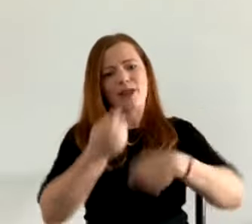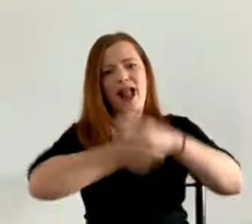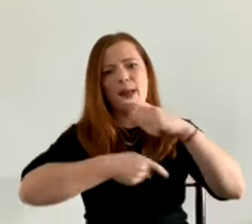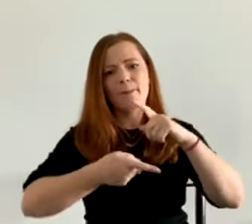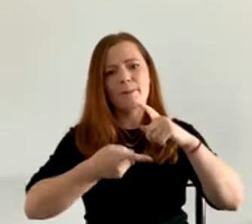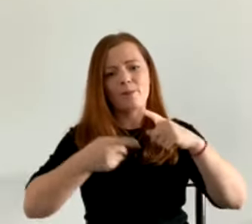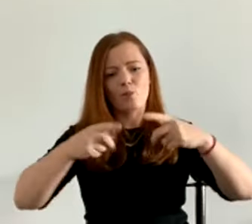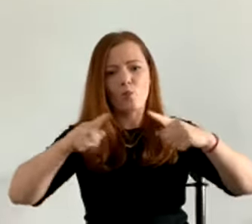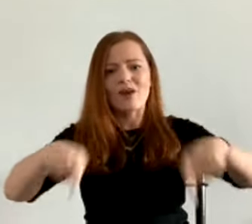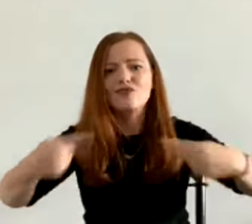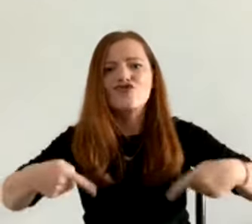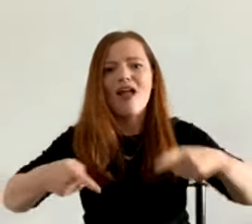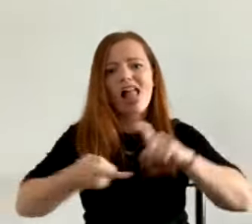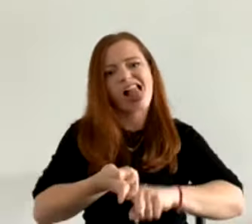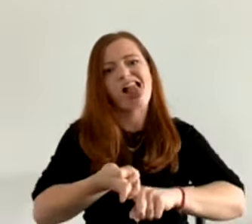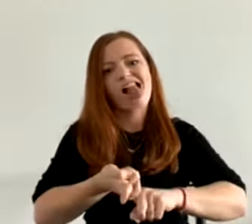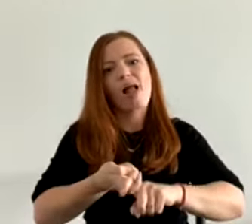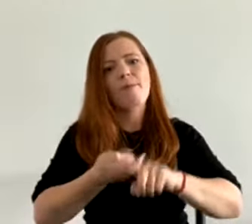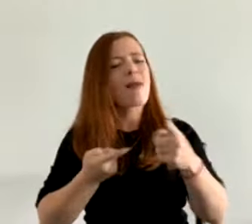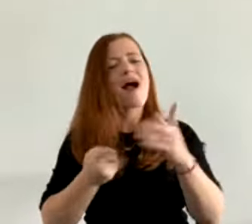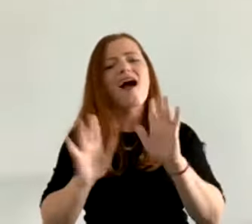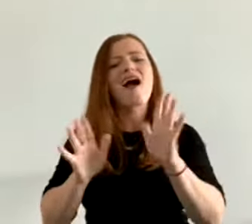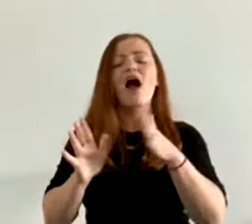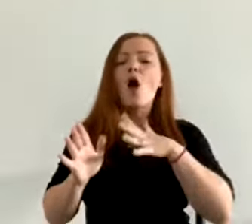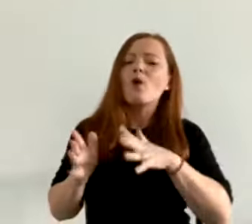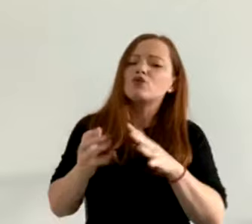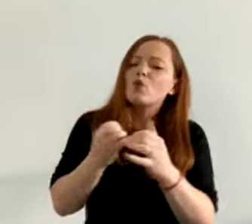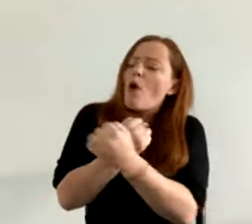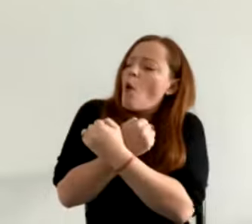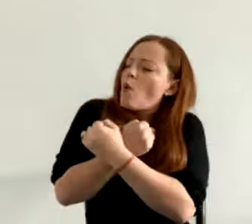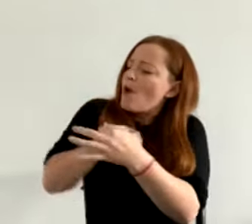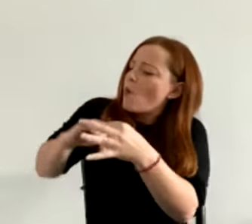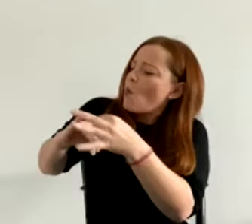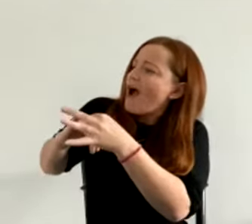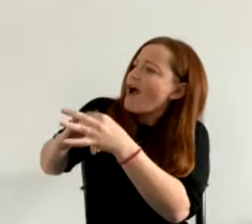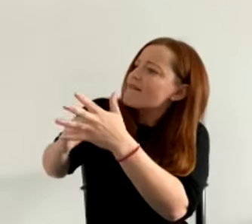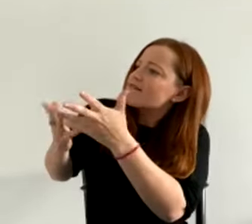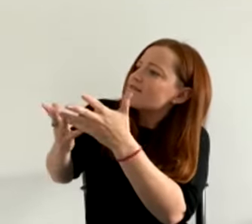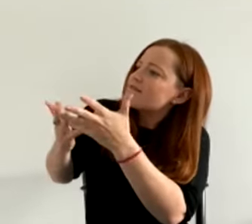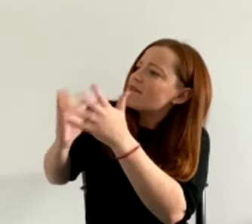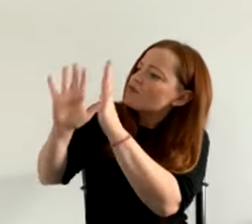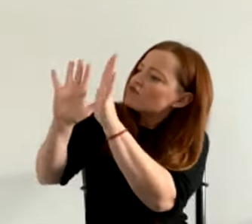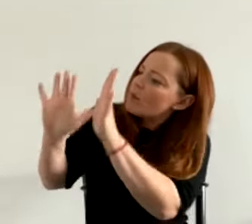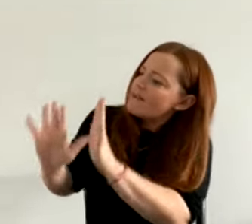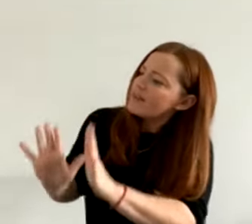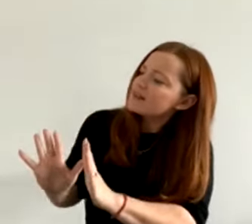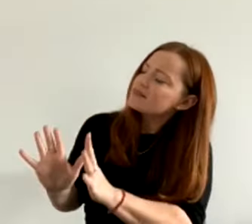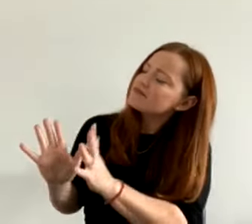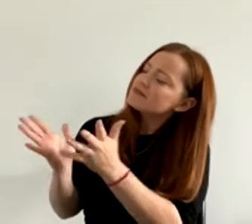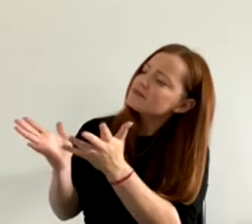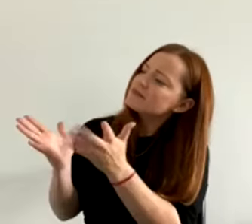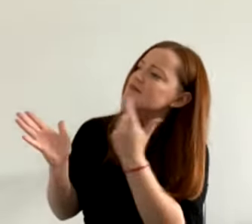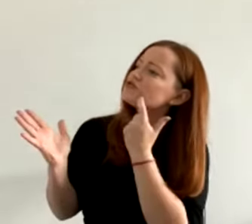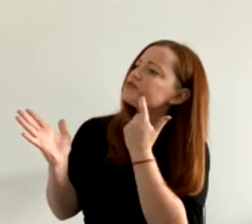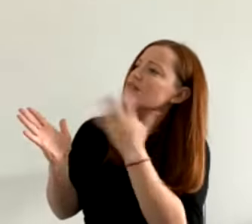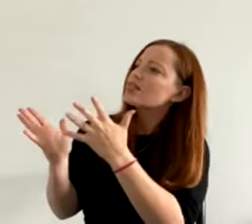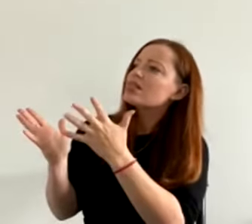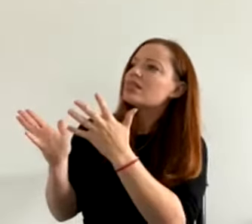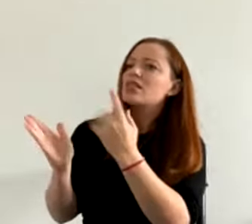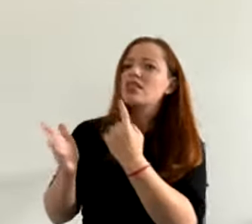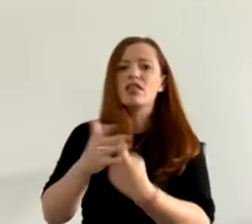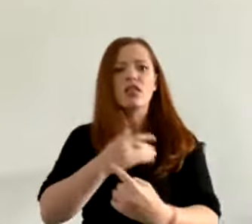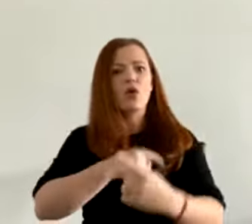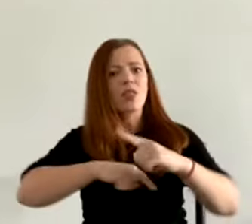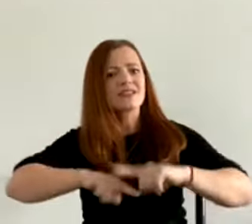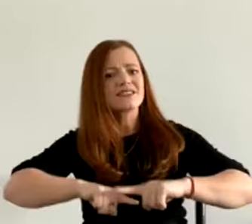wife and run my fingers over her like she was a blade of grass I didn't want to bend. The only difference between a creeping speedwell,